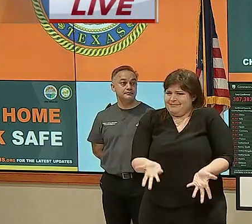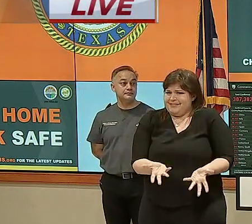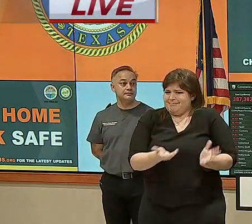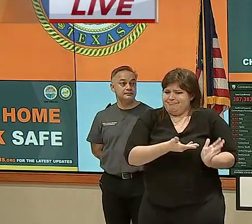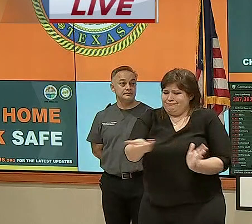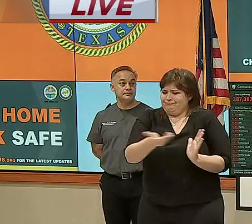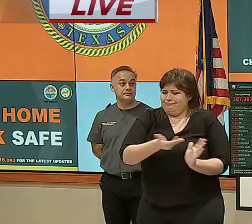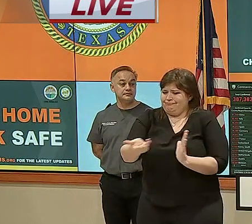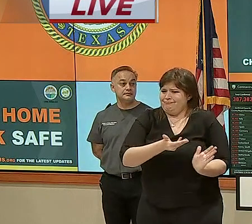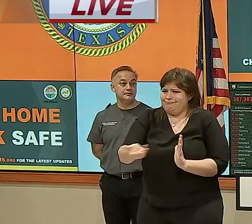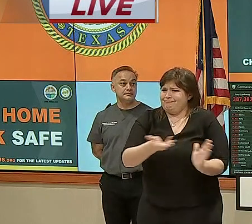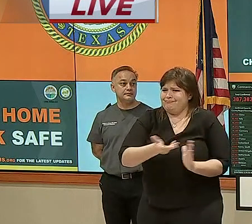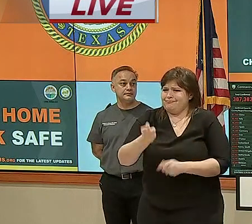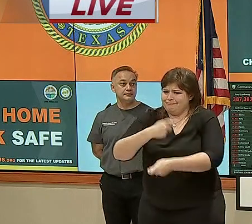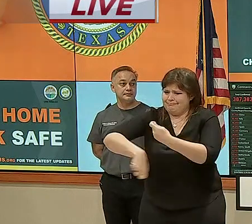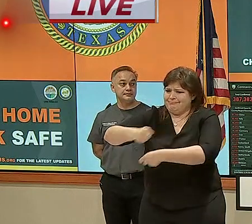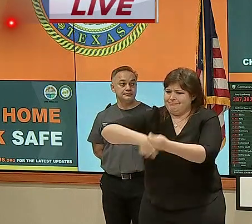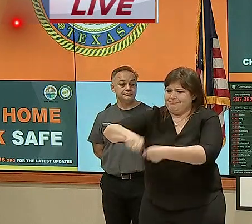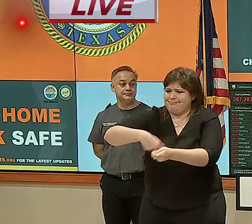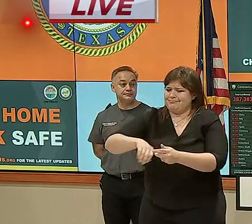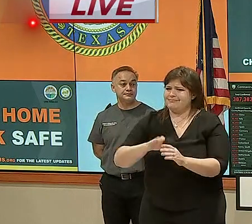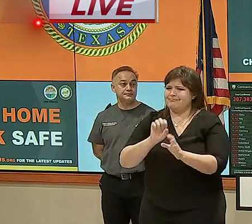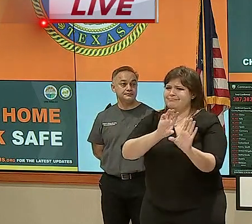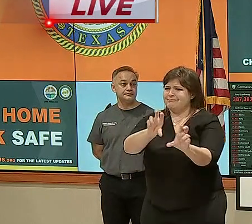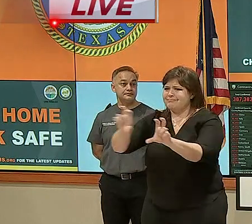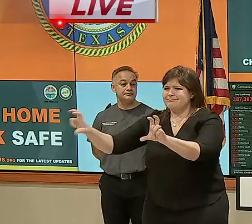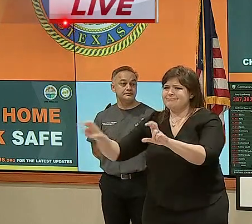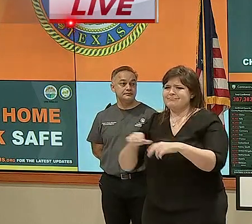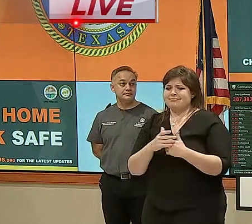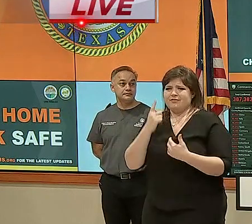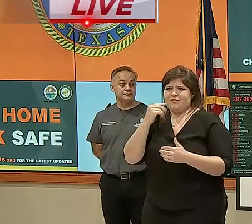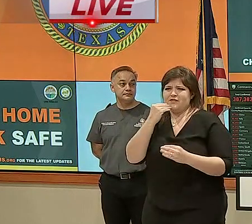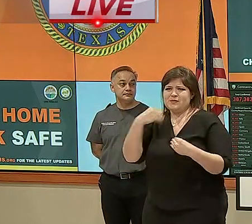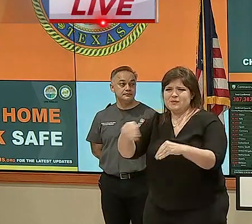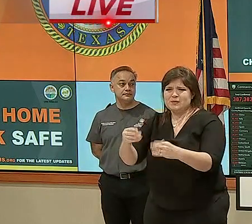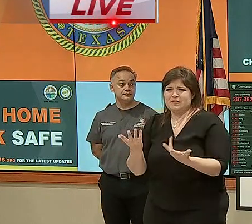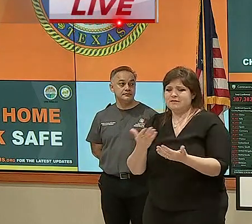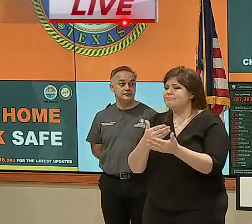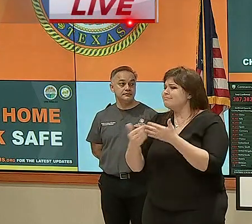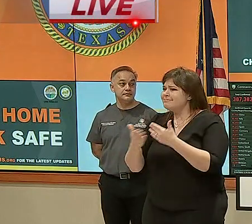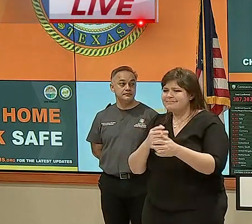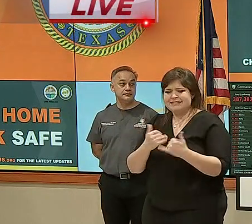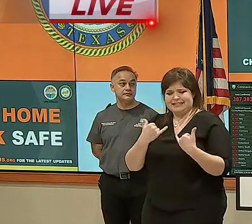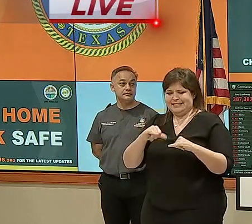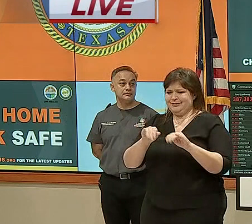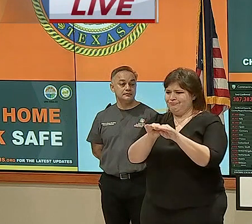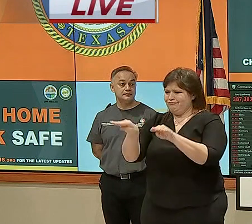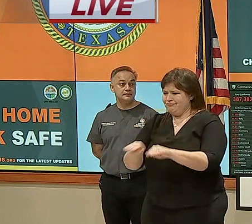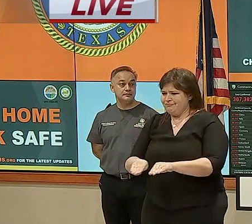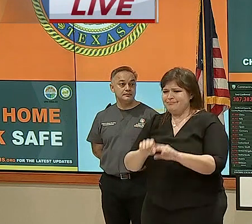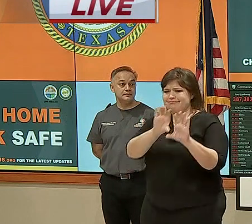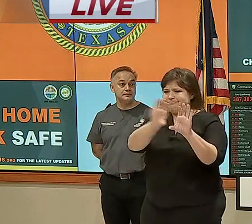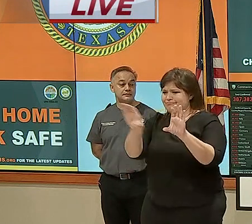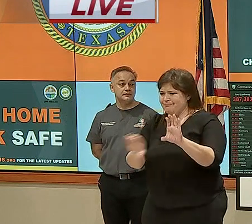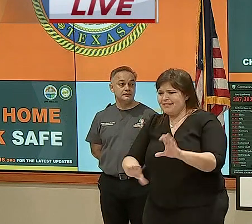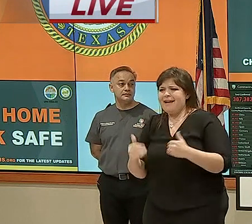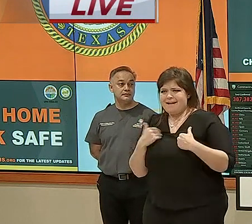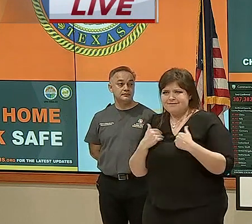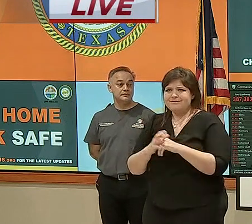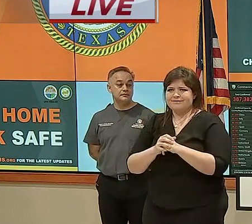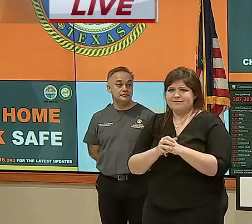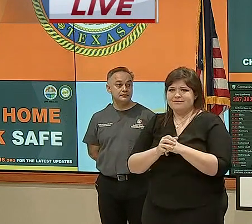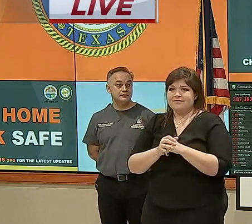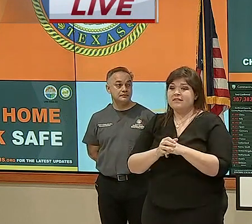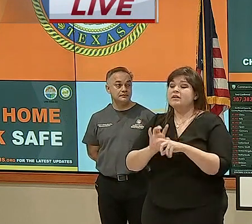remains sound. But even as you go to the grocery store or to the pharmacist, you still must engage